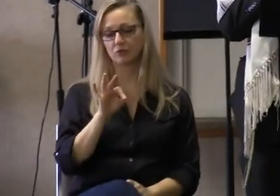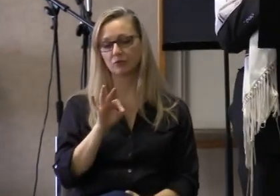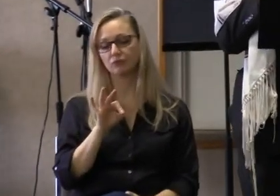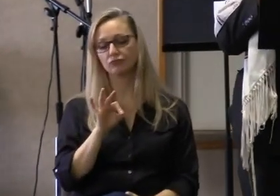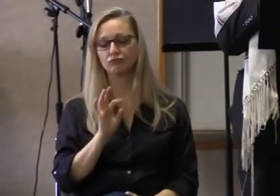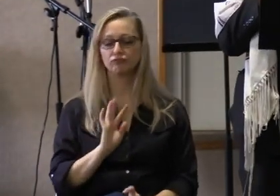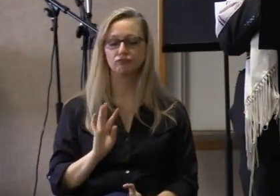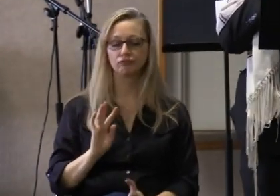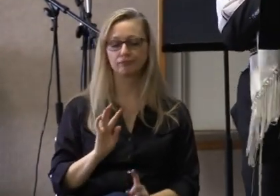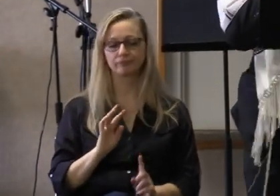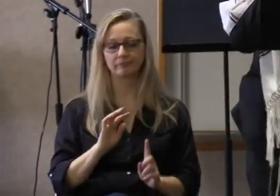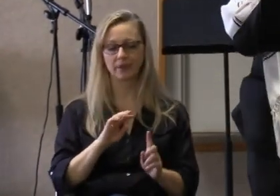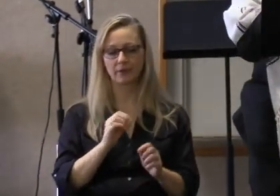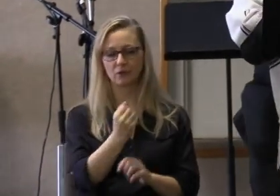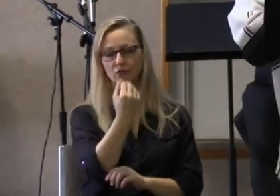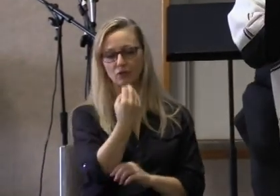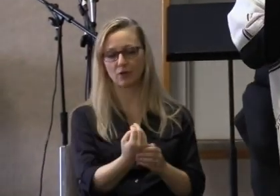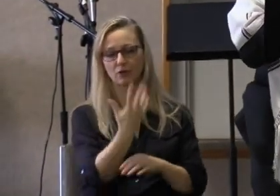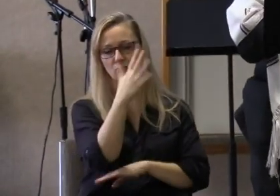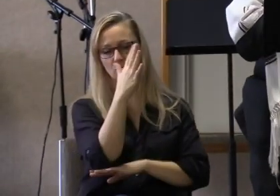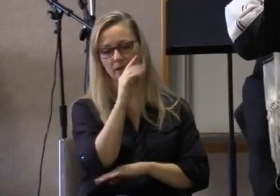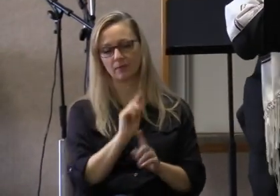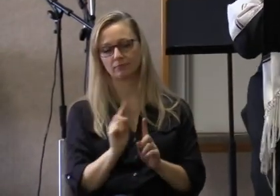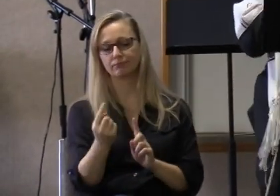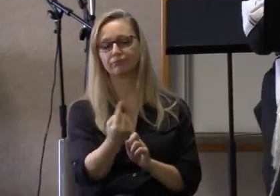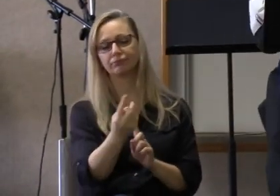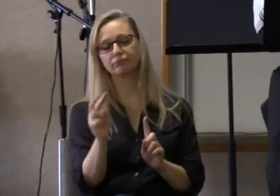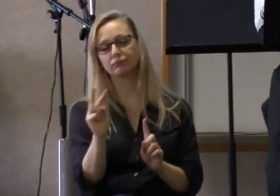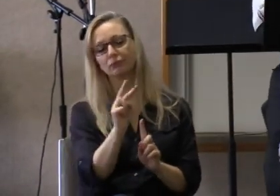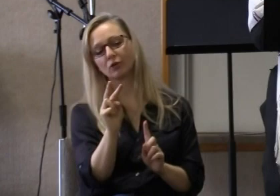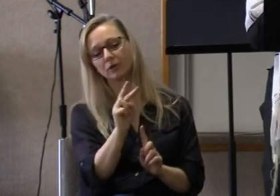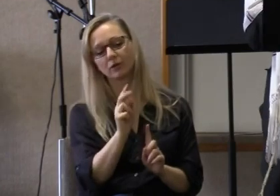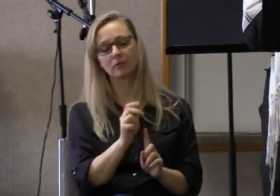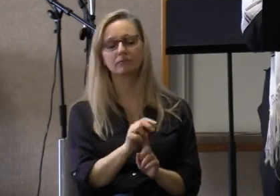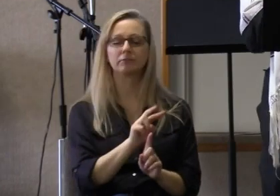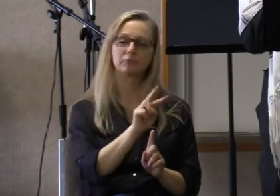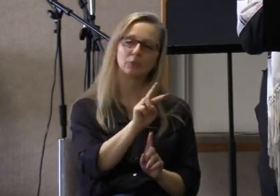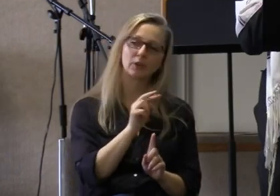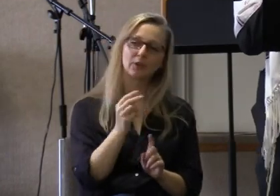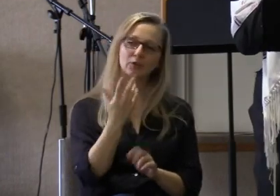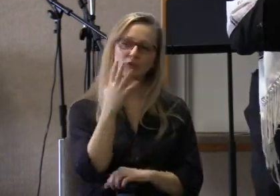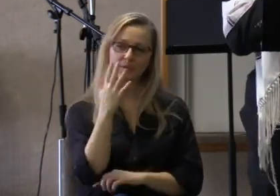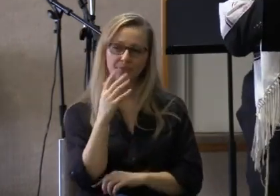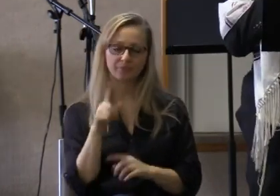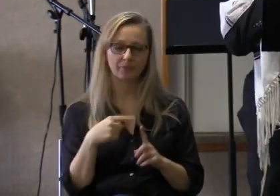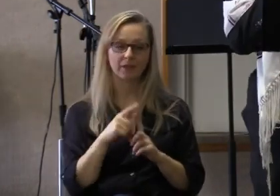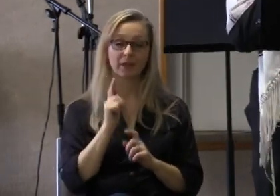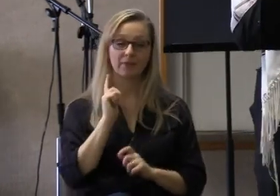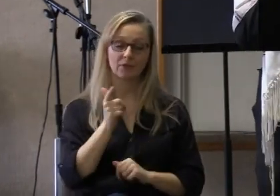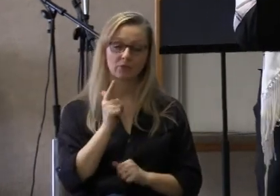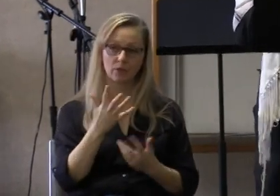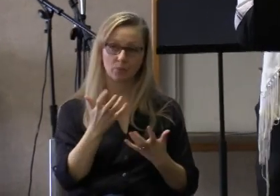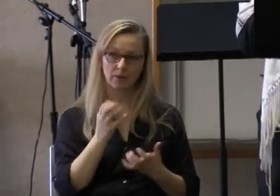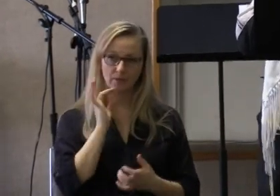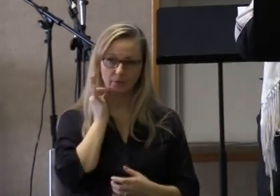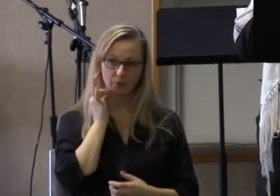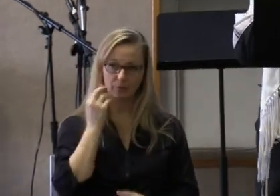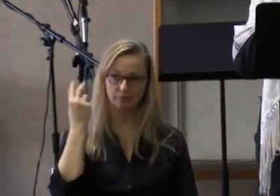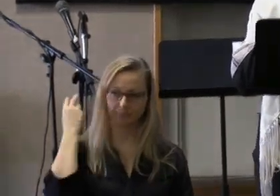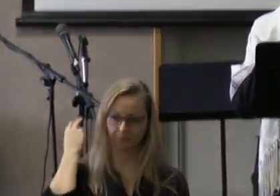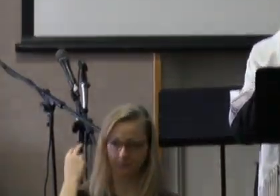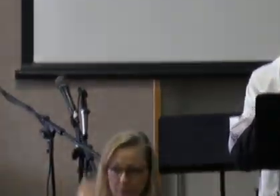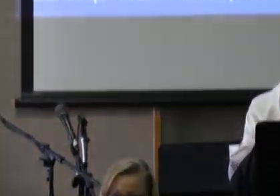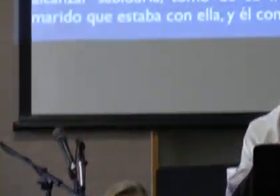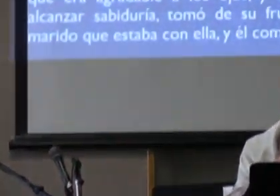tree. And eventually they wanted the fruit. Genesis 3 verse 6 tells us, "Now the woman saw that